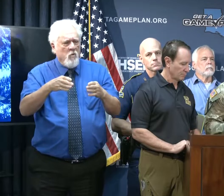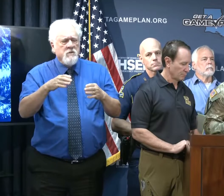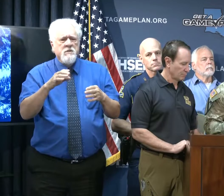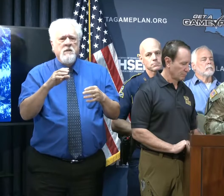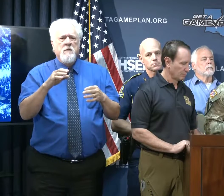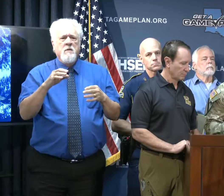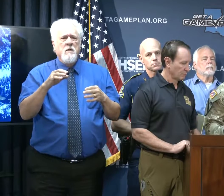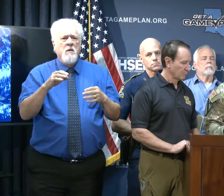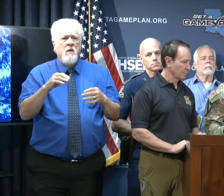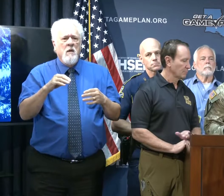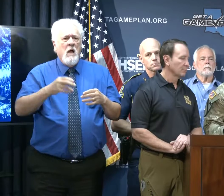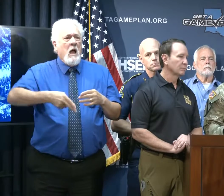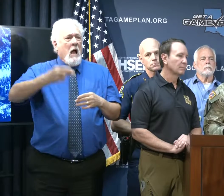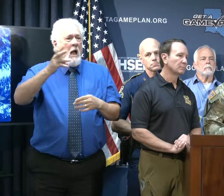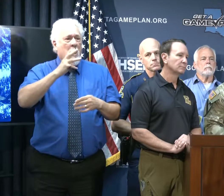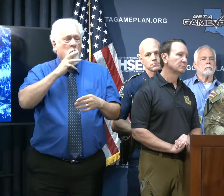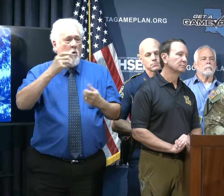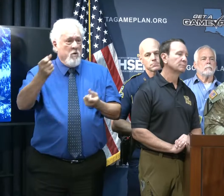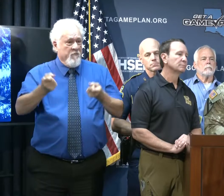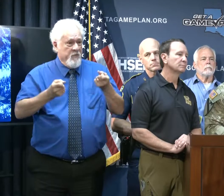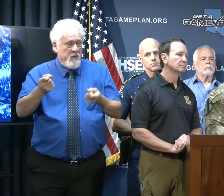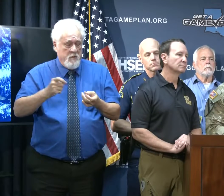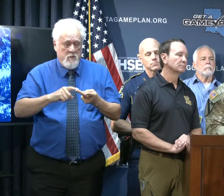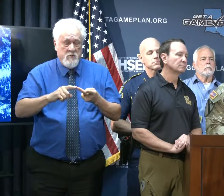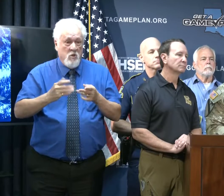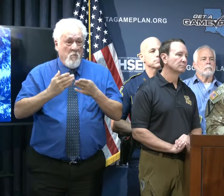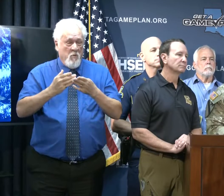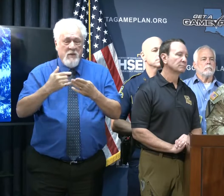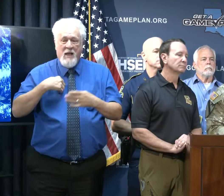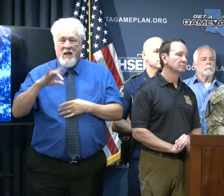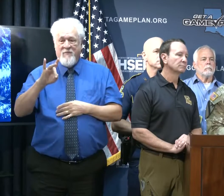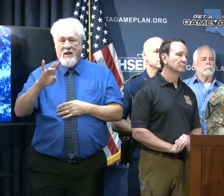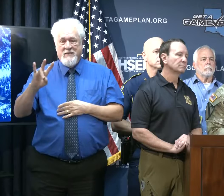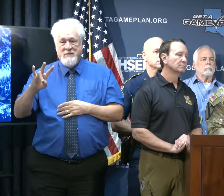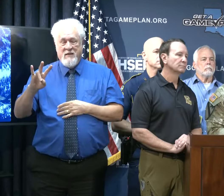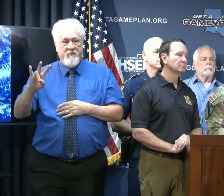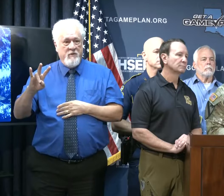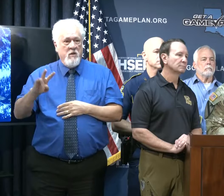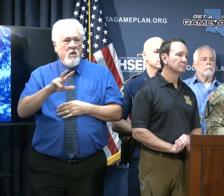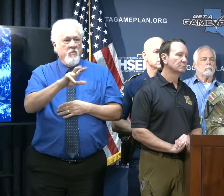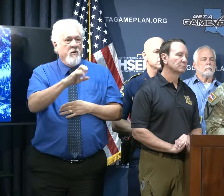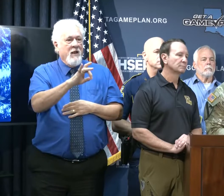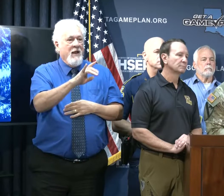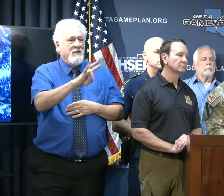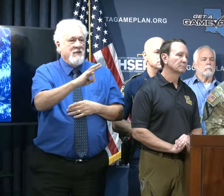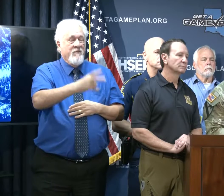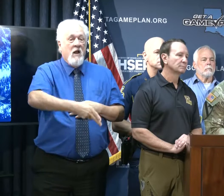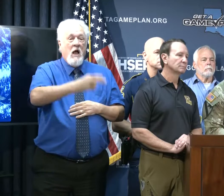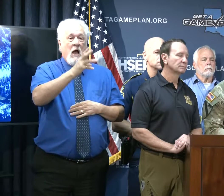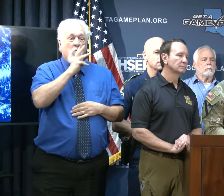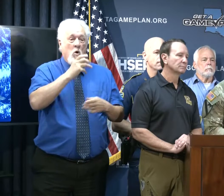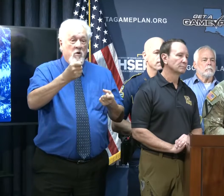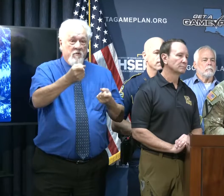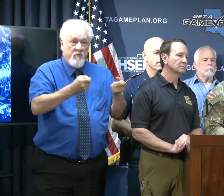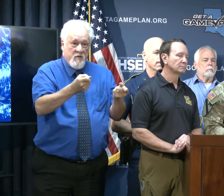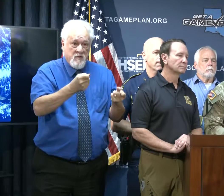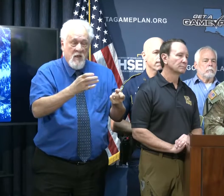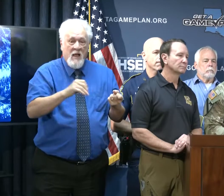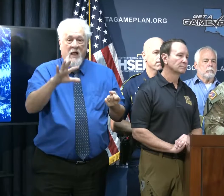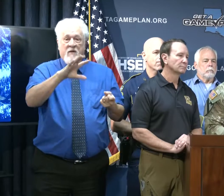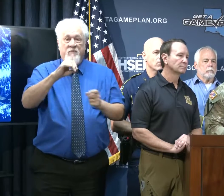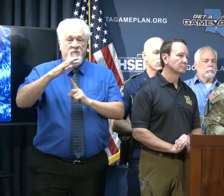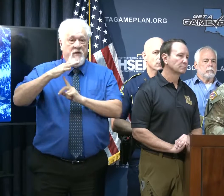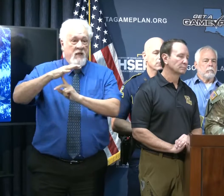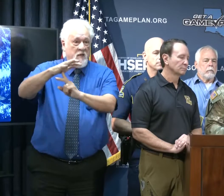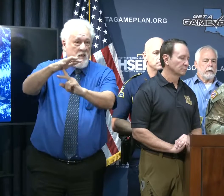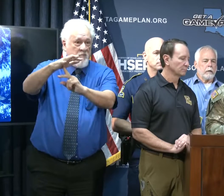on high water vehicles and boats. We have 87 boats, 387 high water vehicles, and over 50